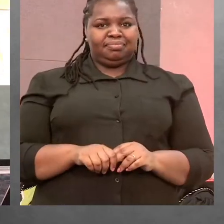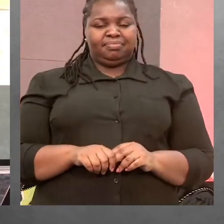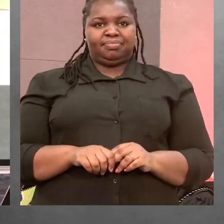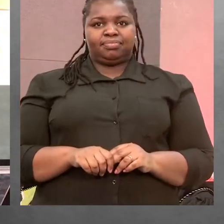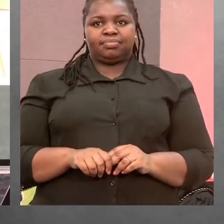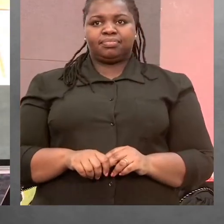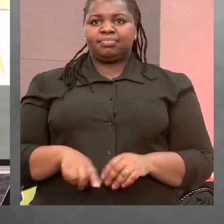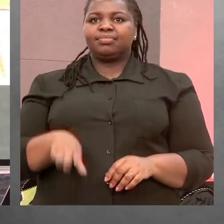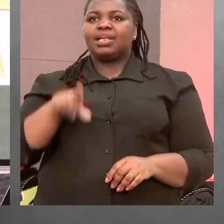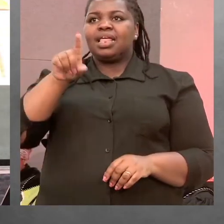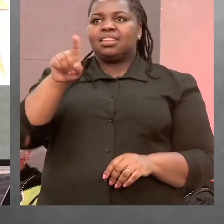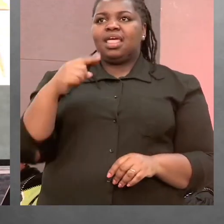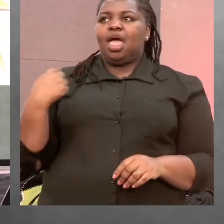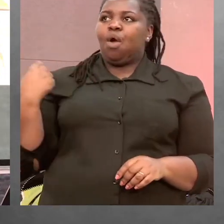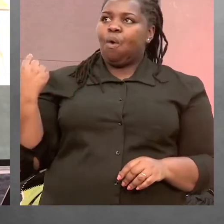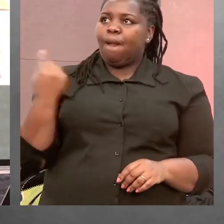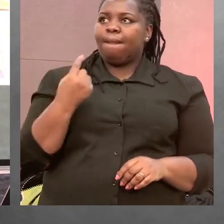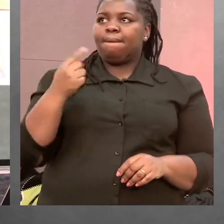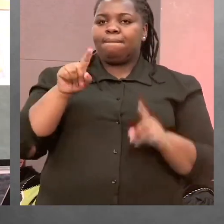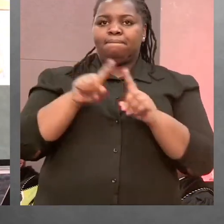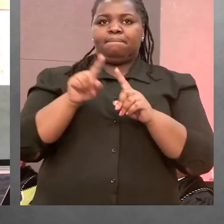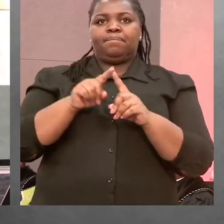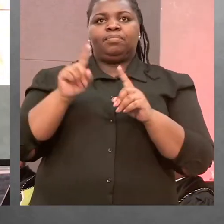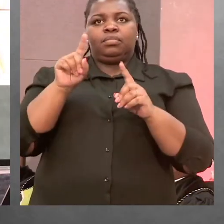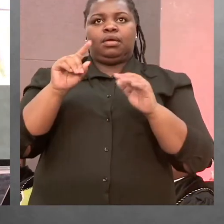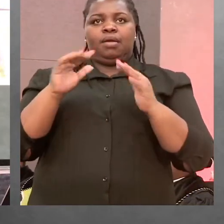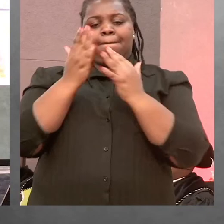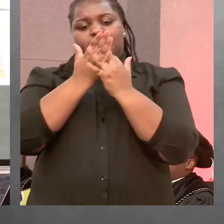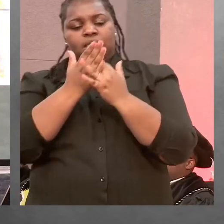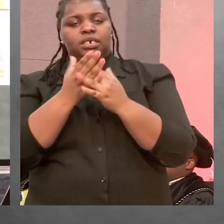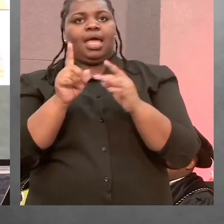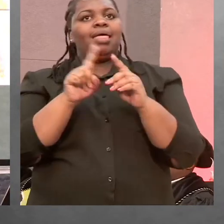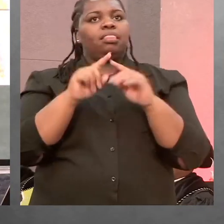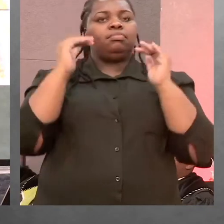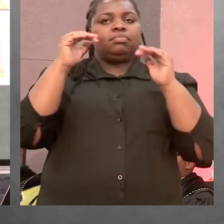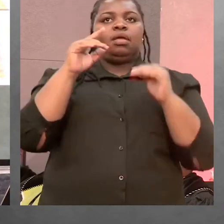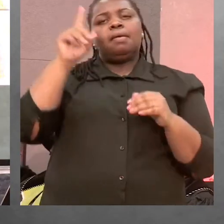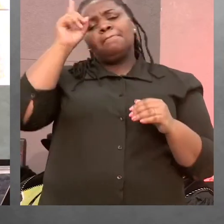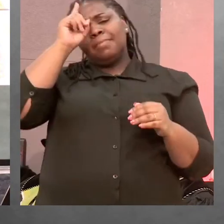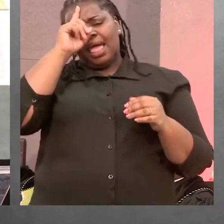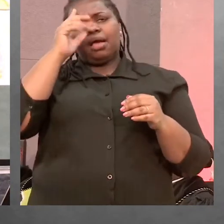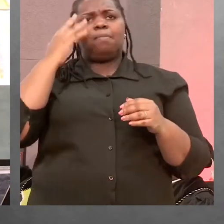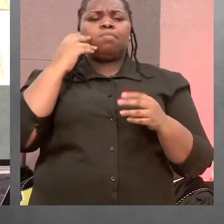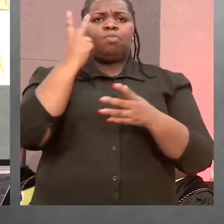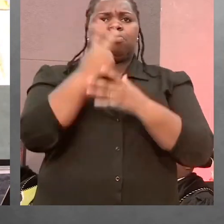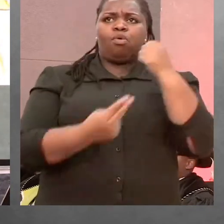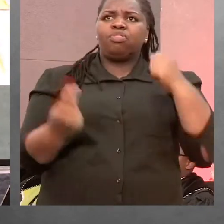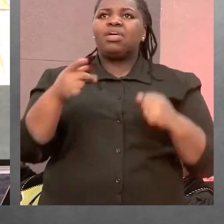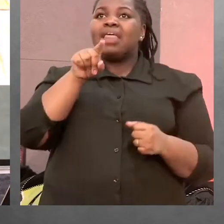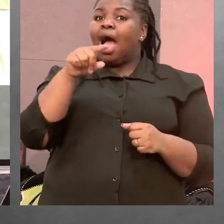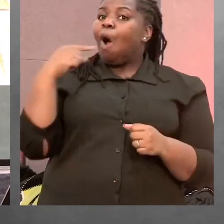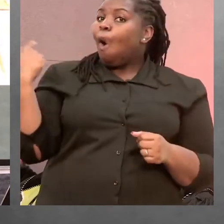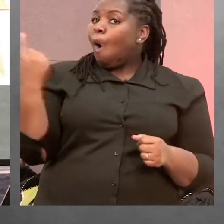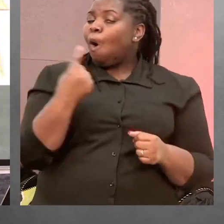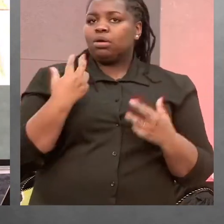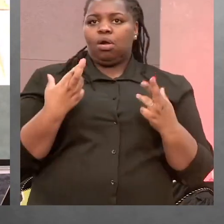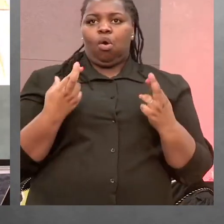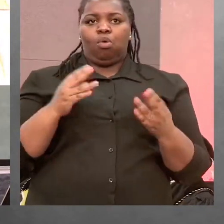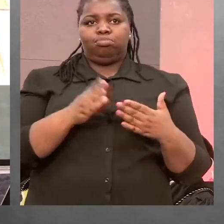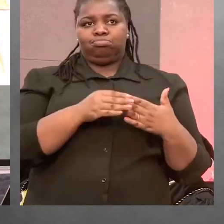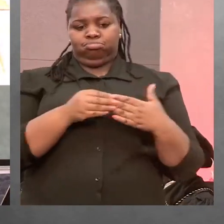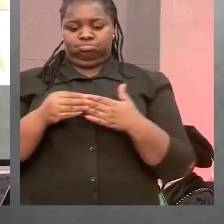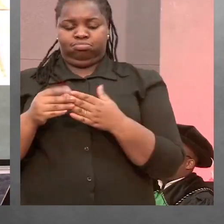it is only the middle class and the educated class, both black and white, who are our only hope to drive